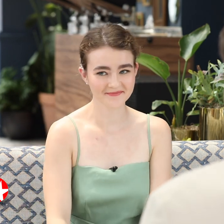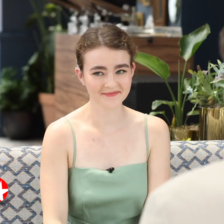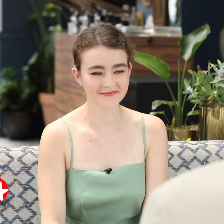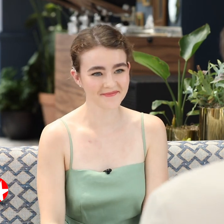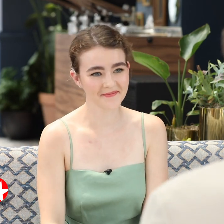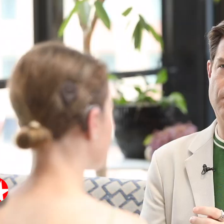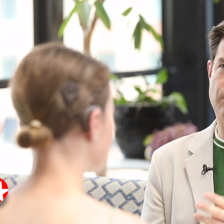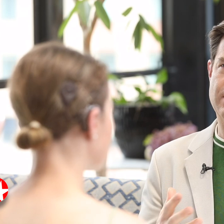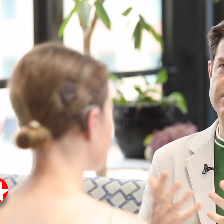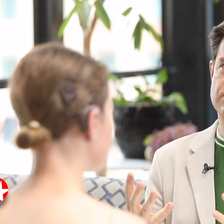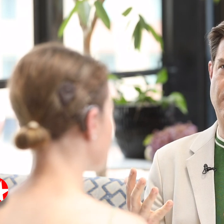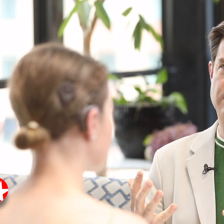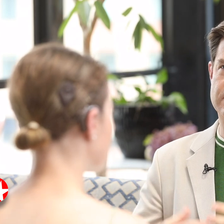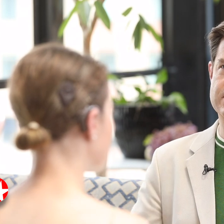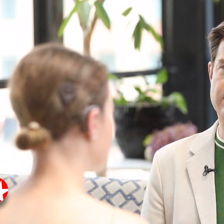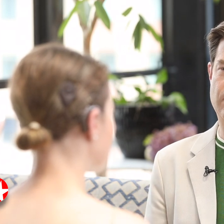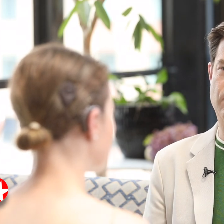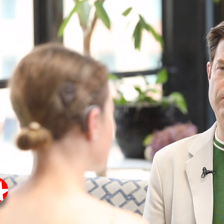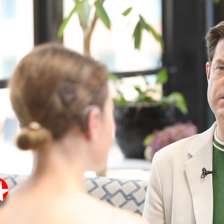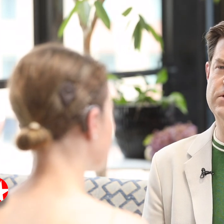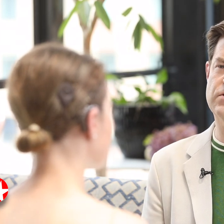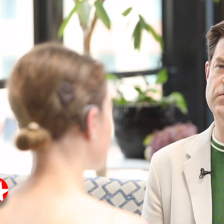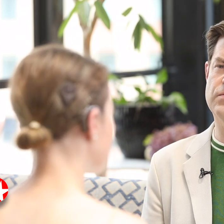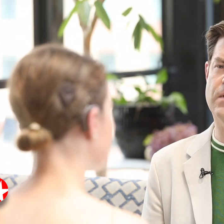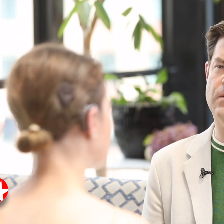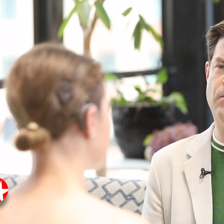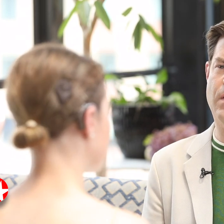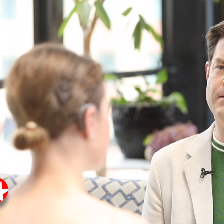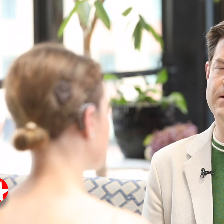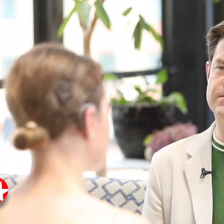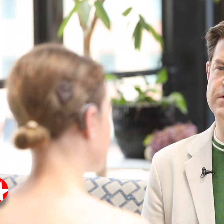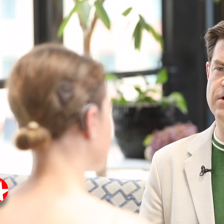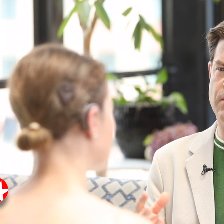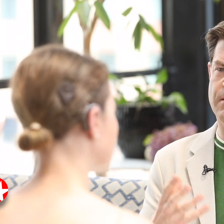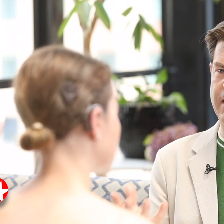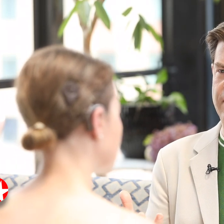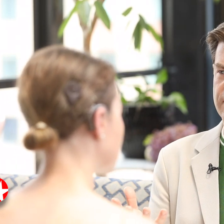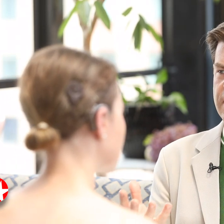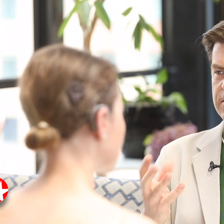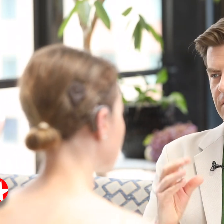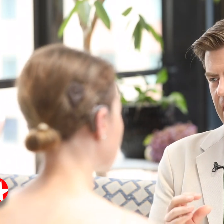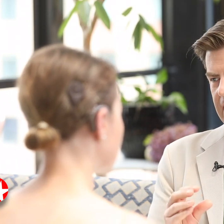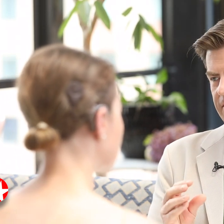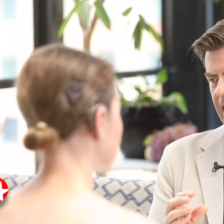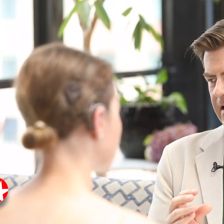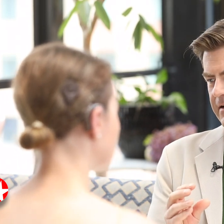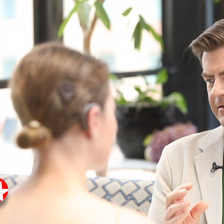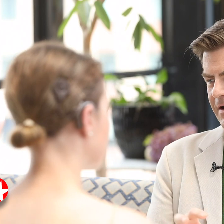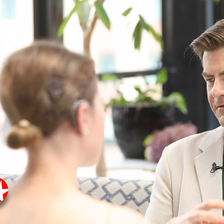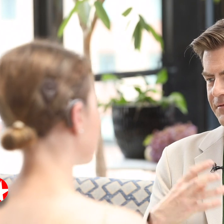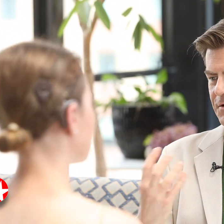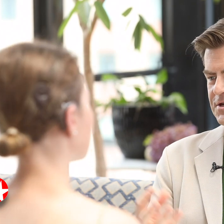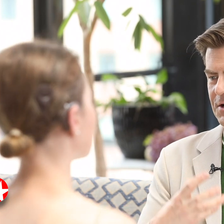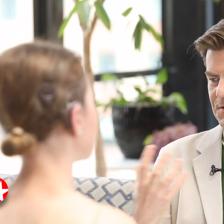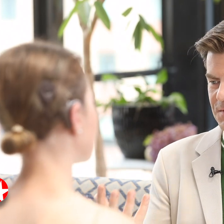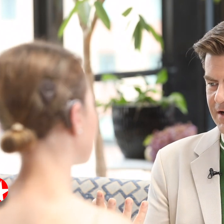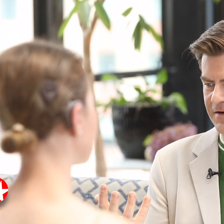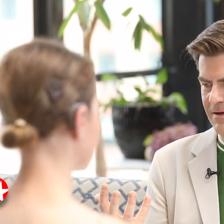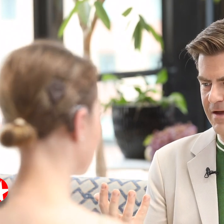love. What are the struggles? Like, what do you want people to know about your life and about forging a career that